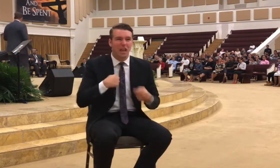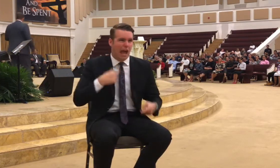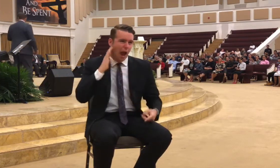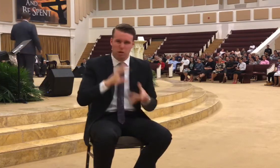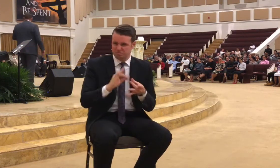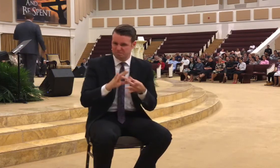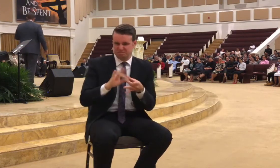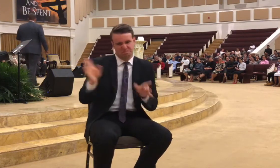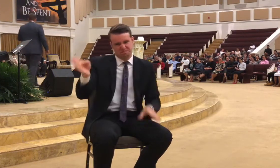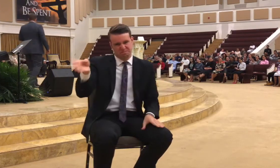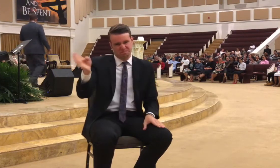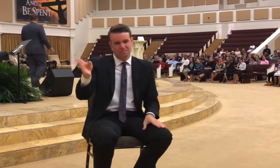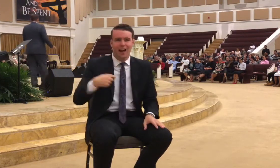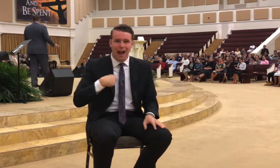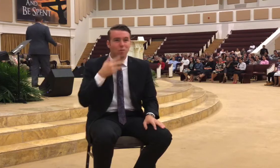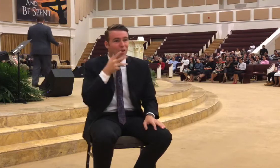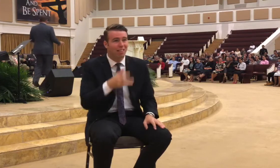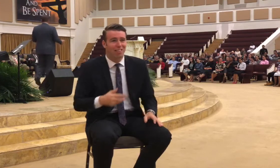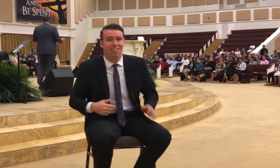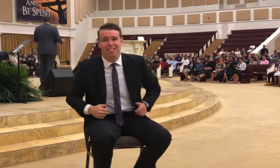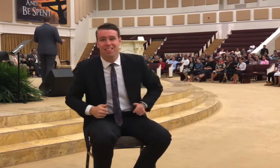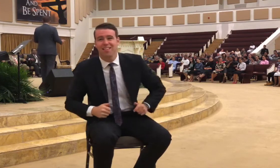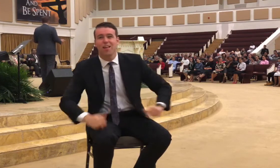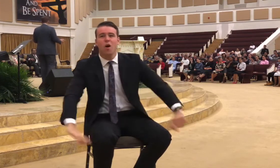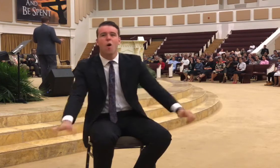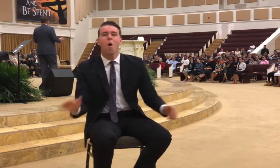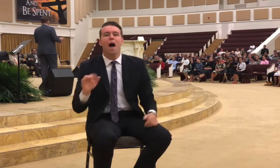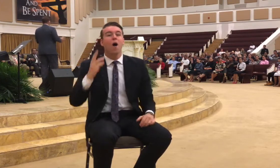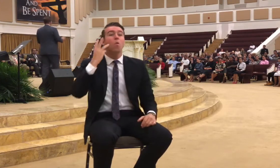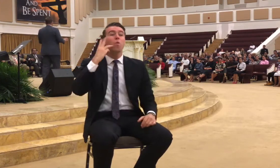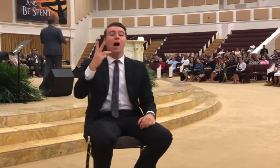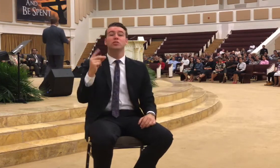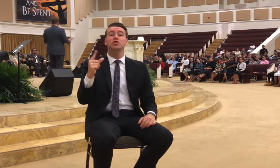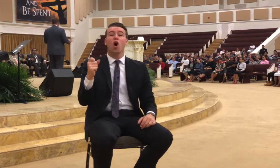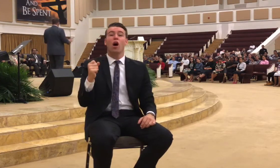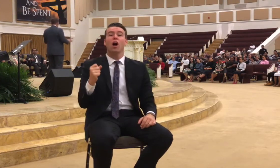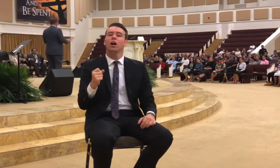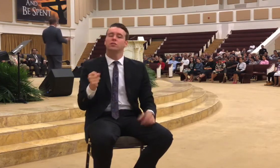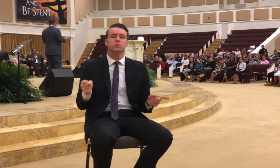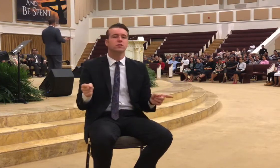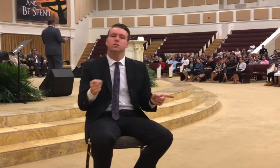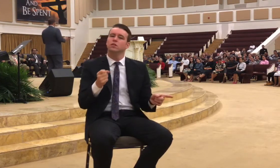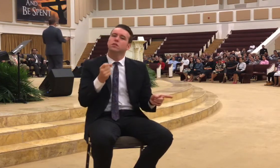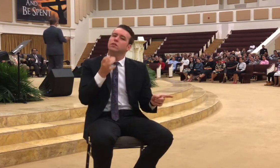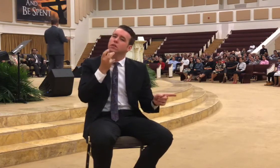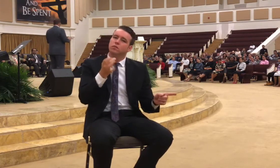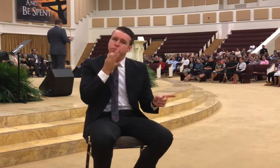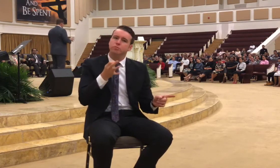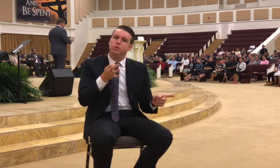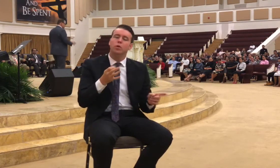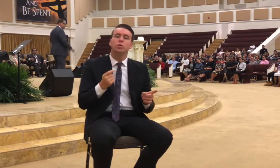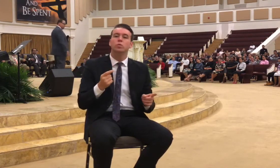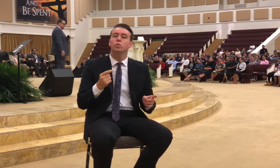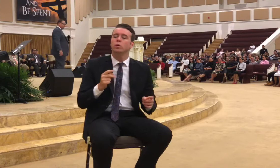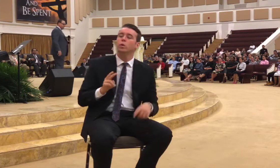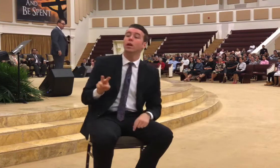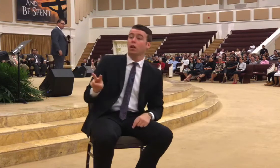time. They just have a way of hanging around looking for the